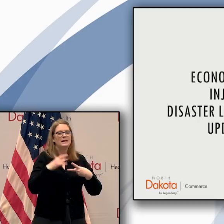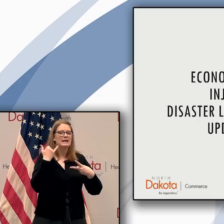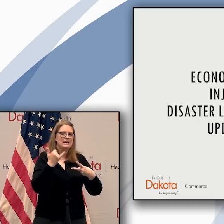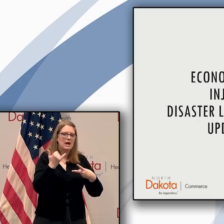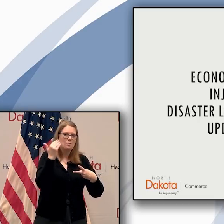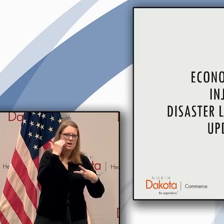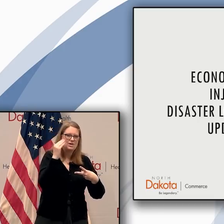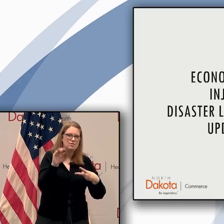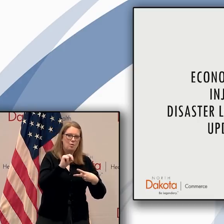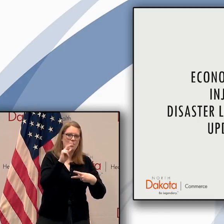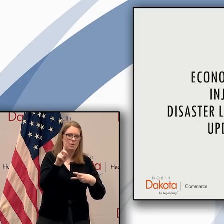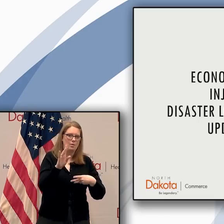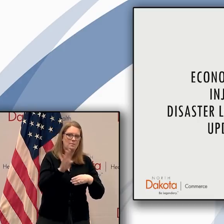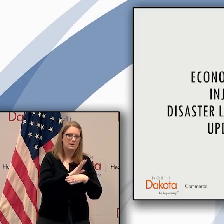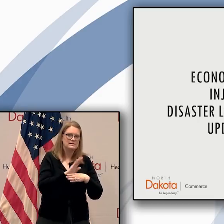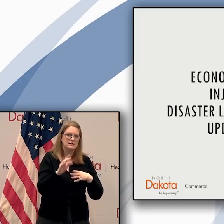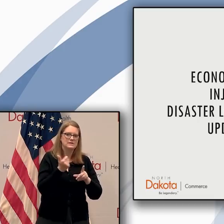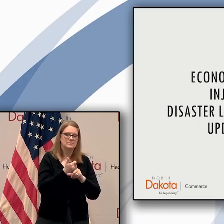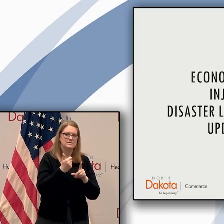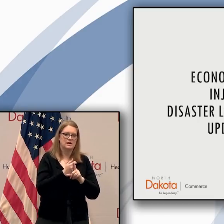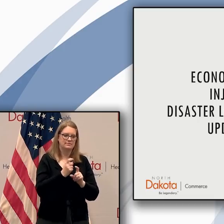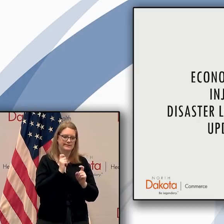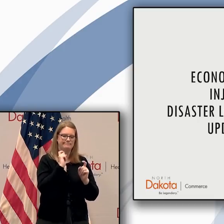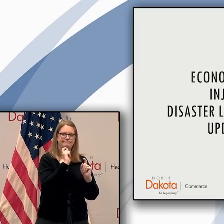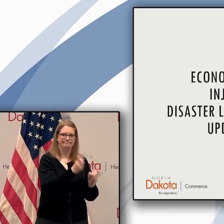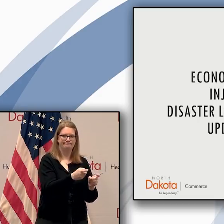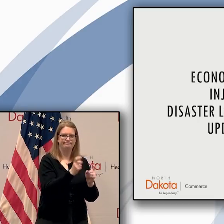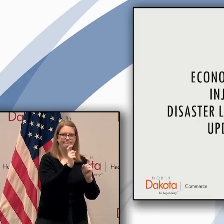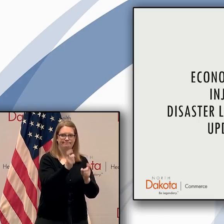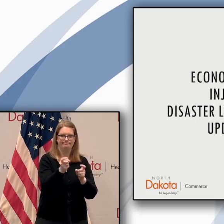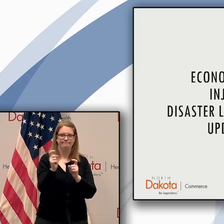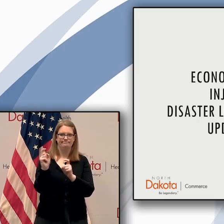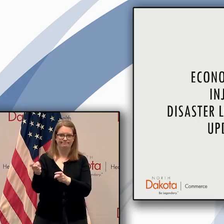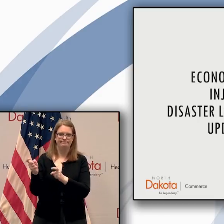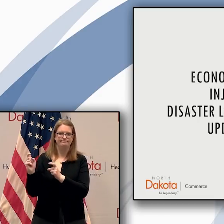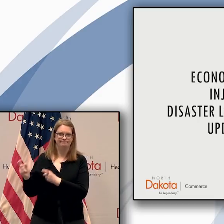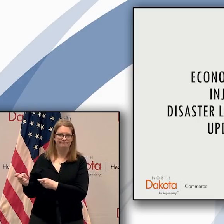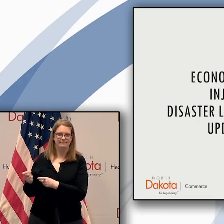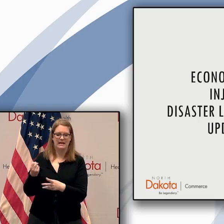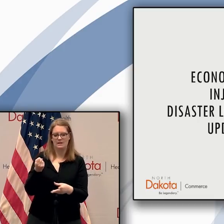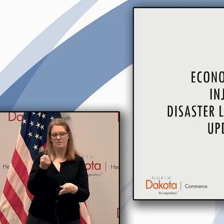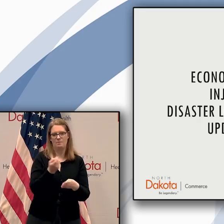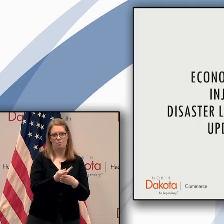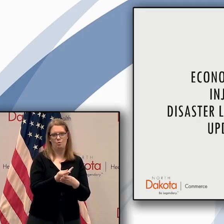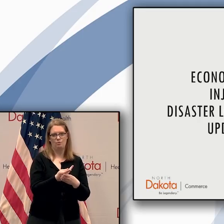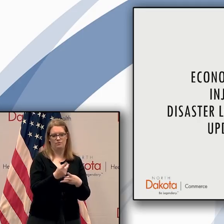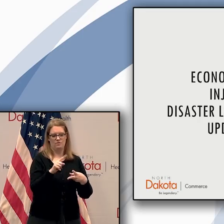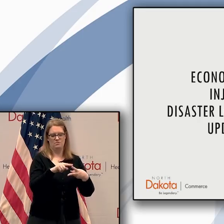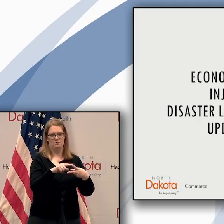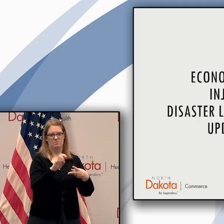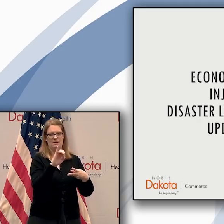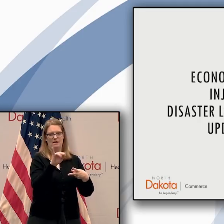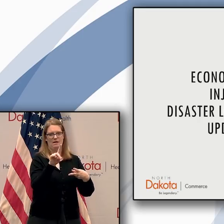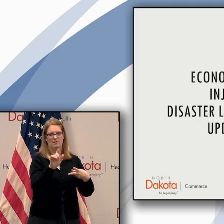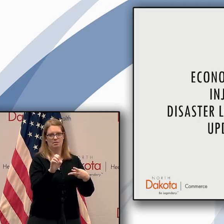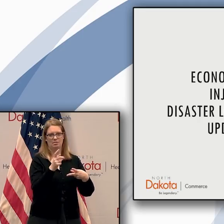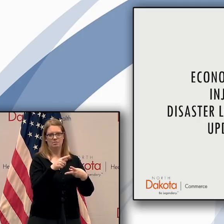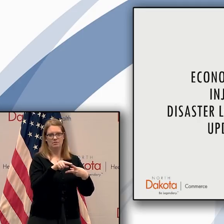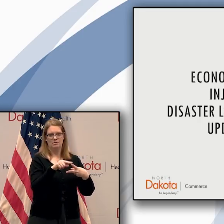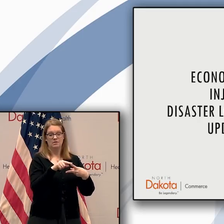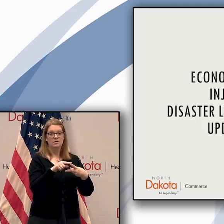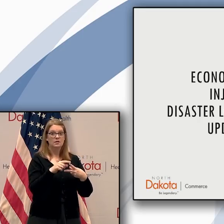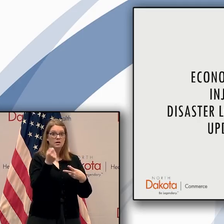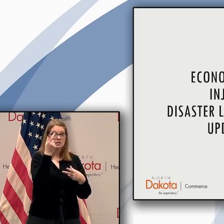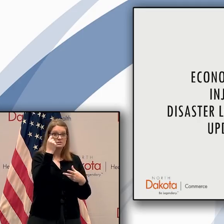of North Dakota businesses that have received the advance and have been approved for the loan. Because the funding pool